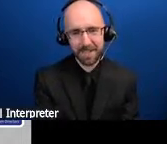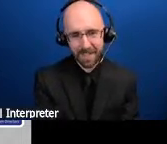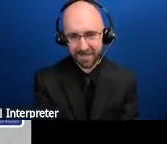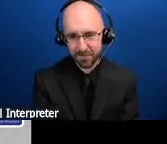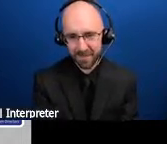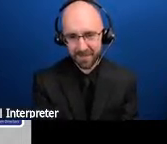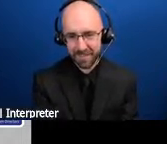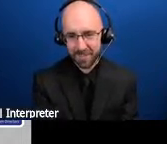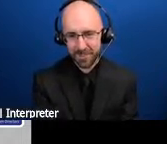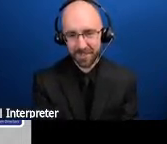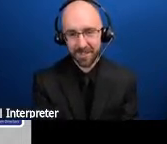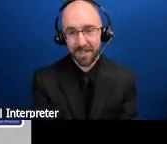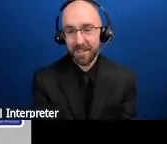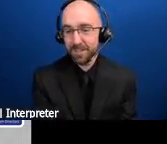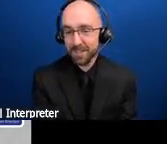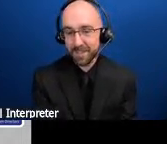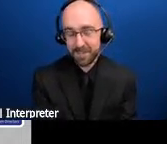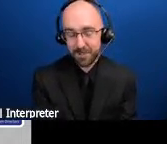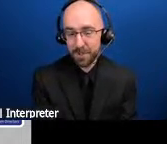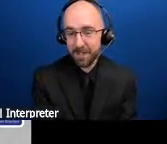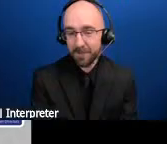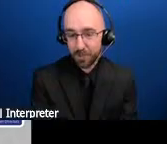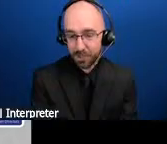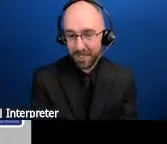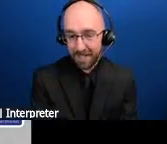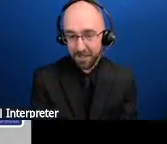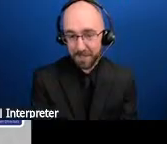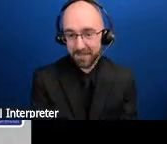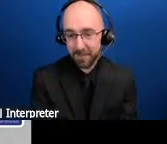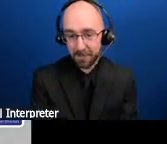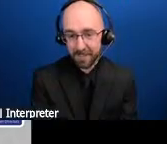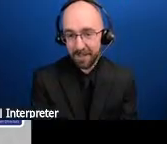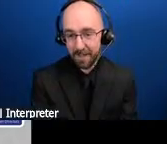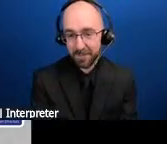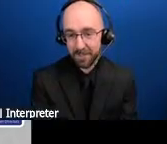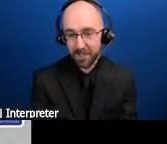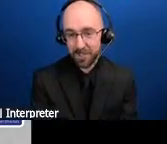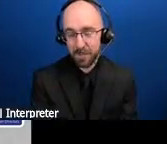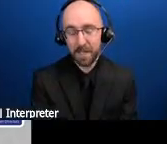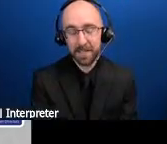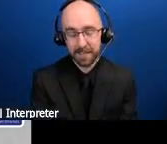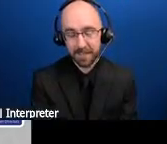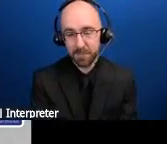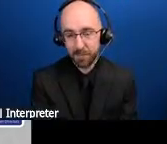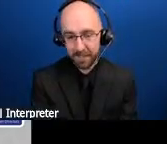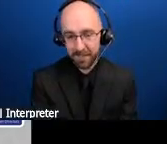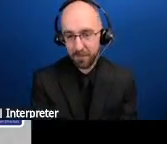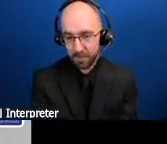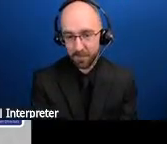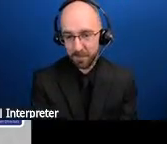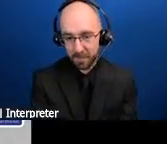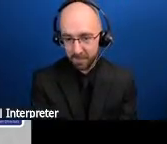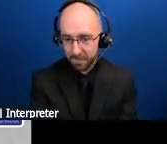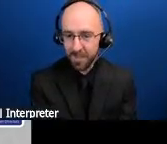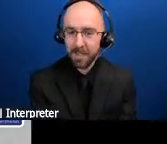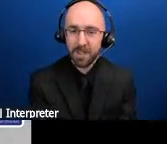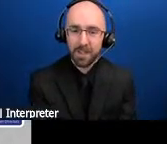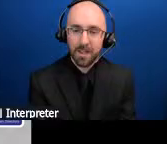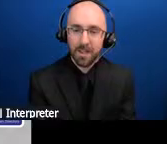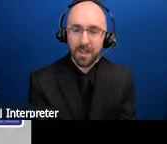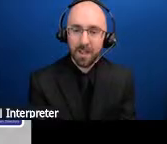a fantastic presentation. Just shows how fortunate I am at DEAFLEAD to have such amazing employees that work with me.